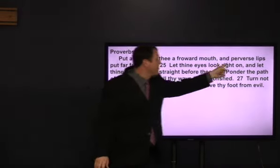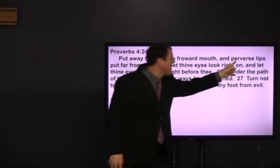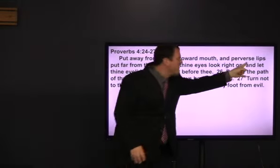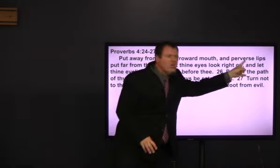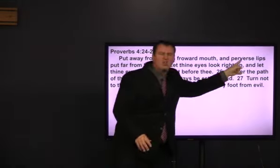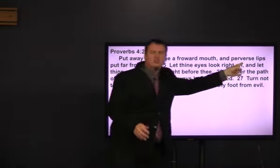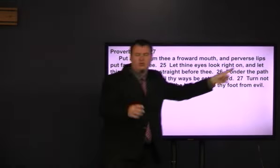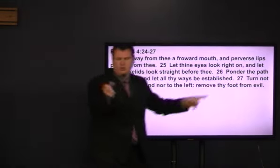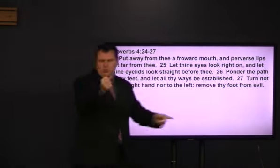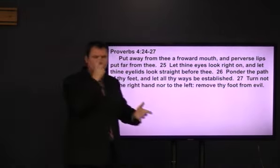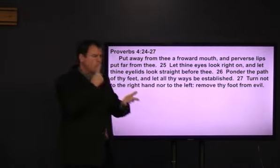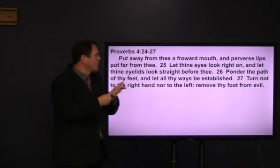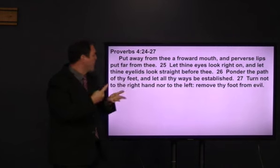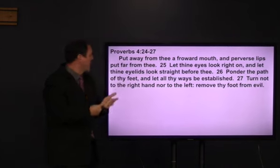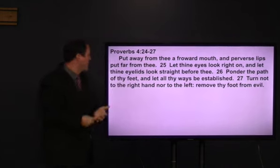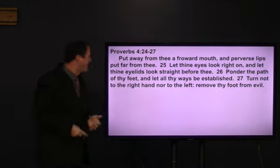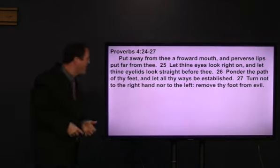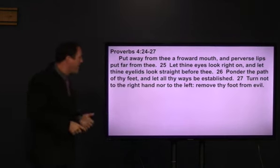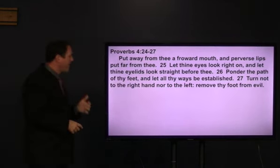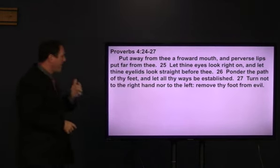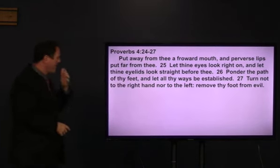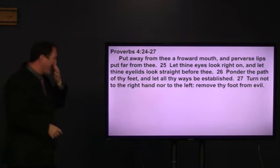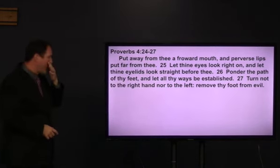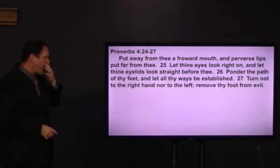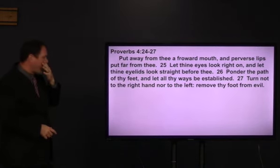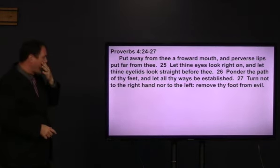a forward mouth and perverse lips. We'll talk about that.